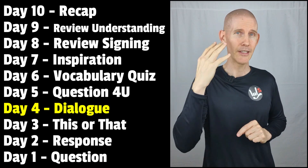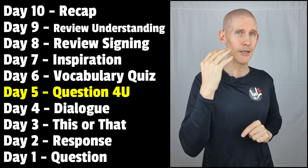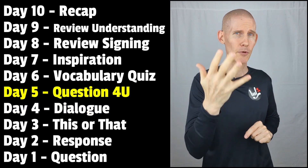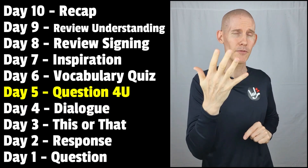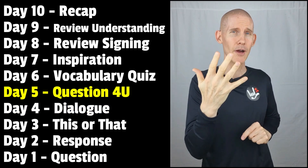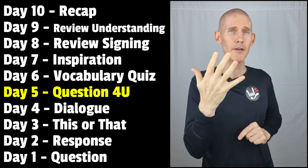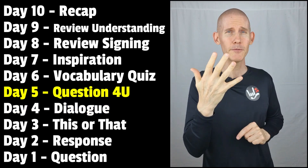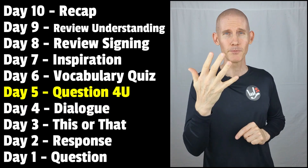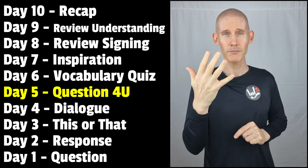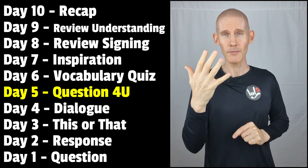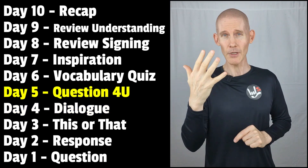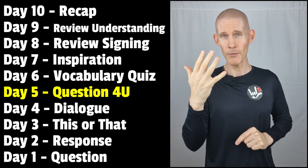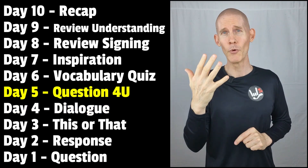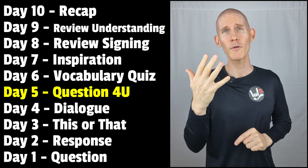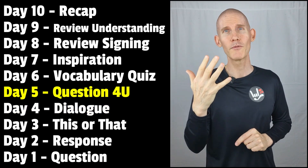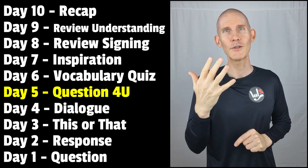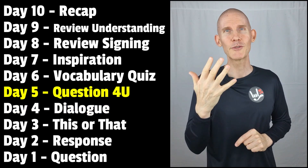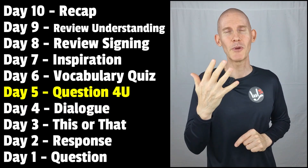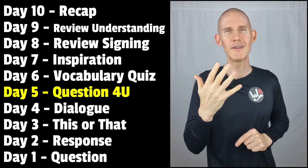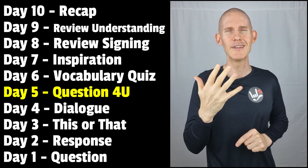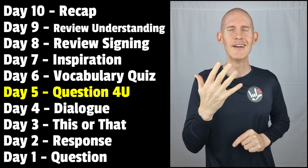number 5, more fingerspelling